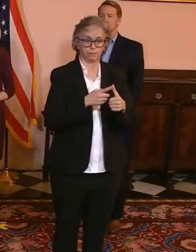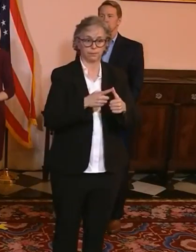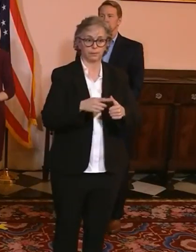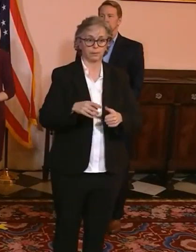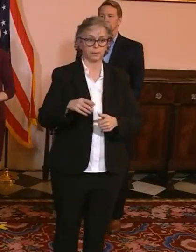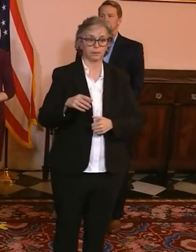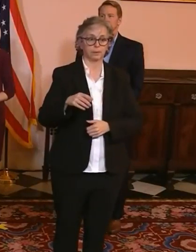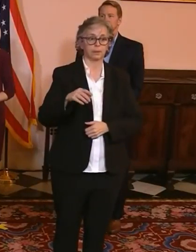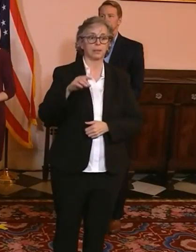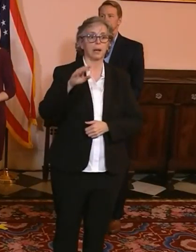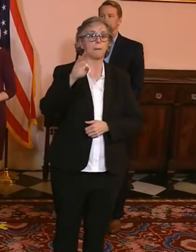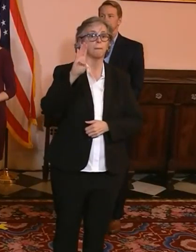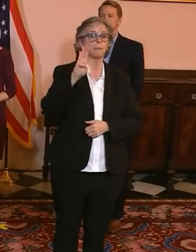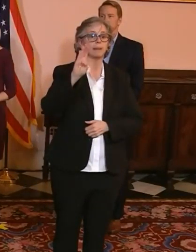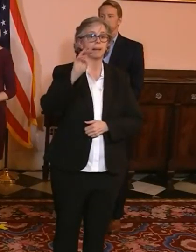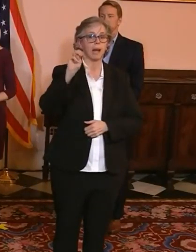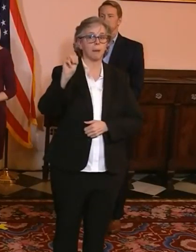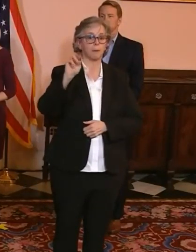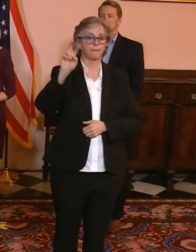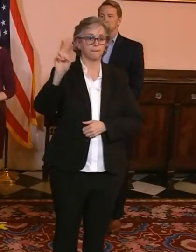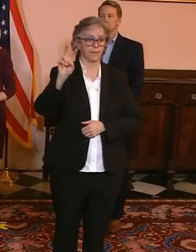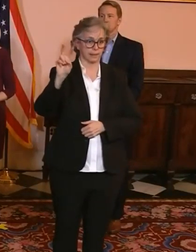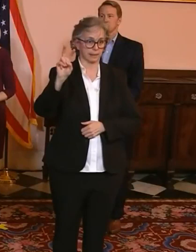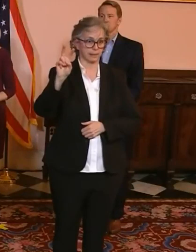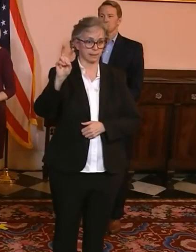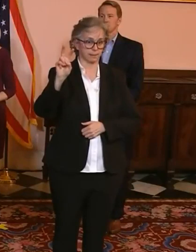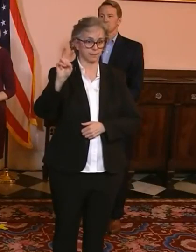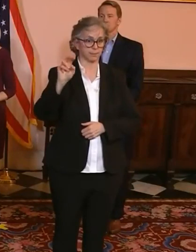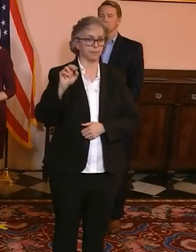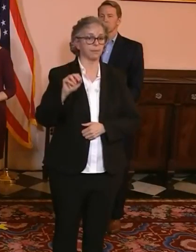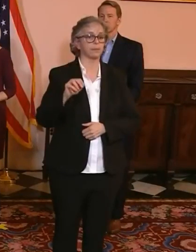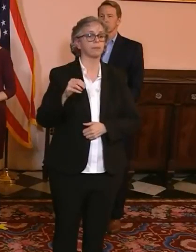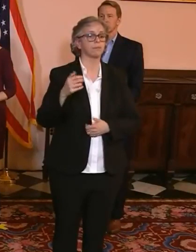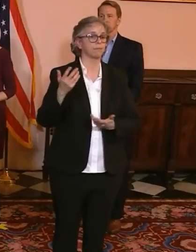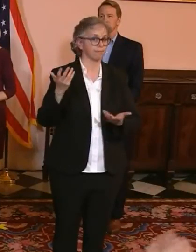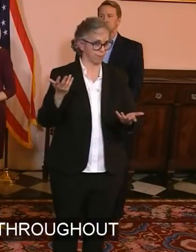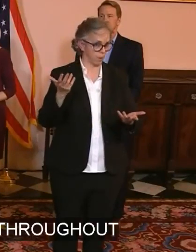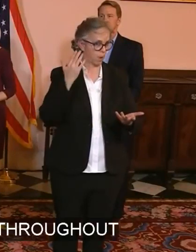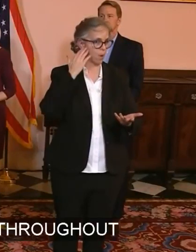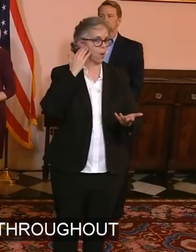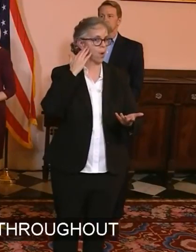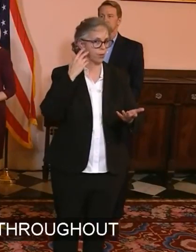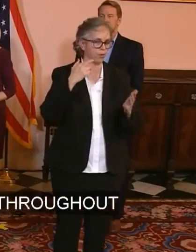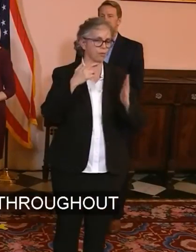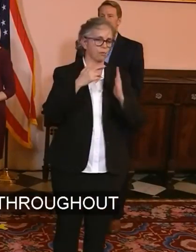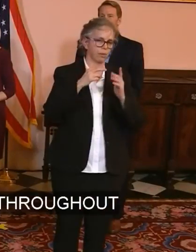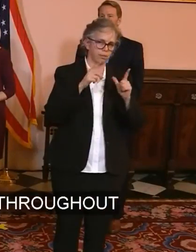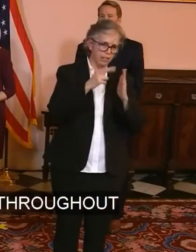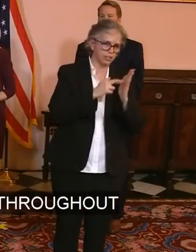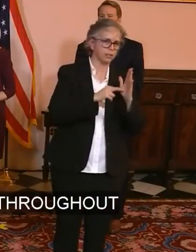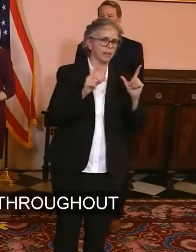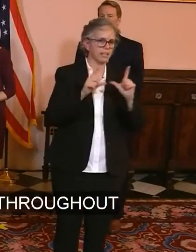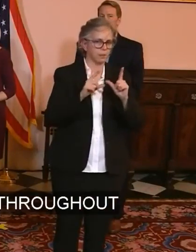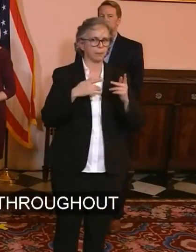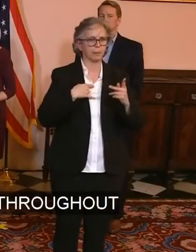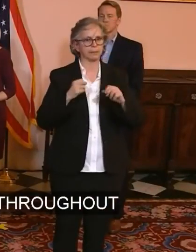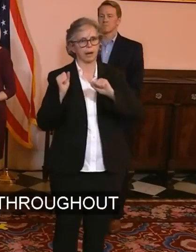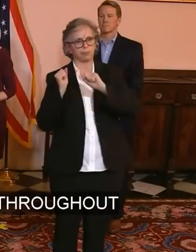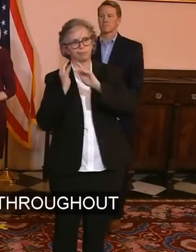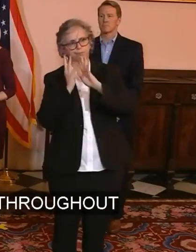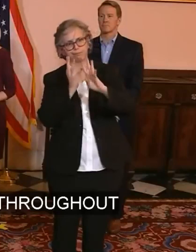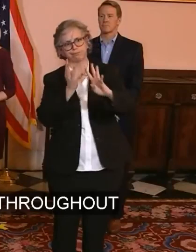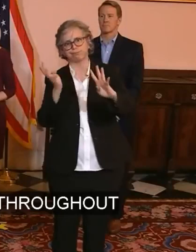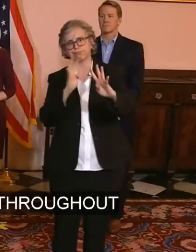their doors throughout the state of Ohio to all the BMVs each and every month. That's